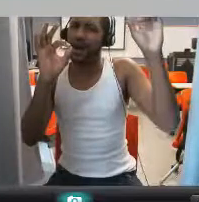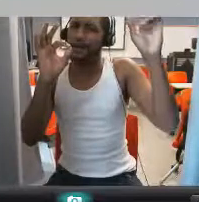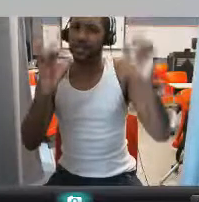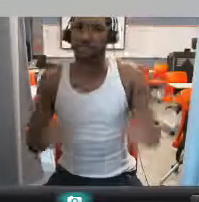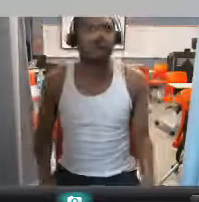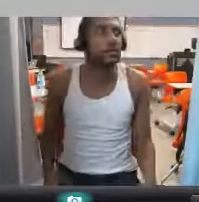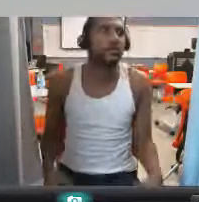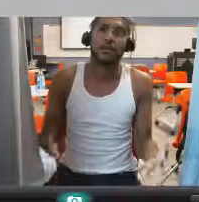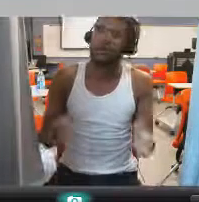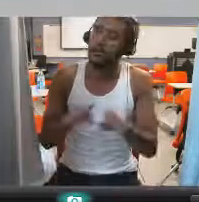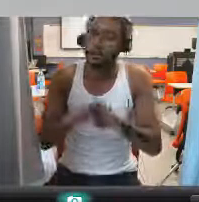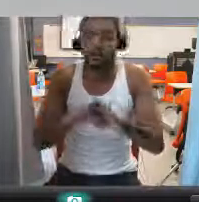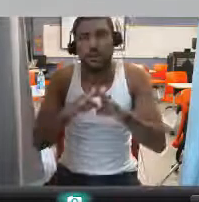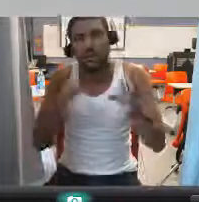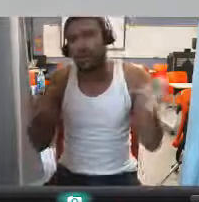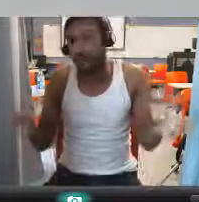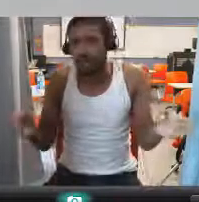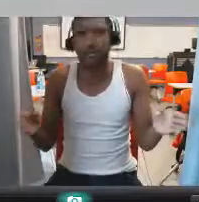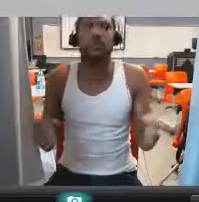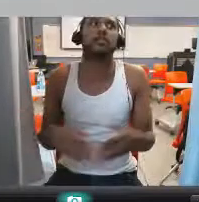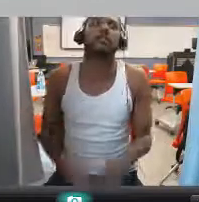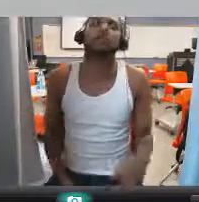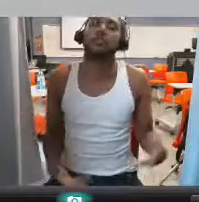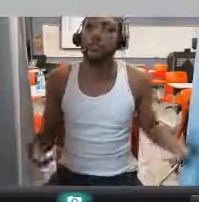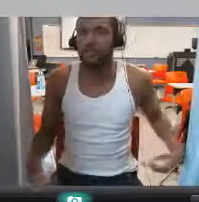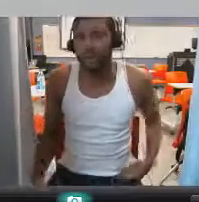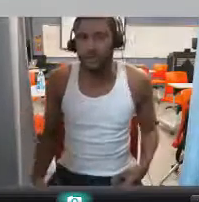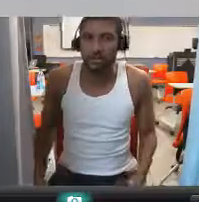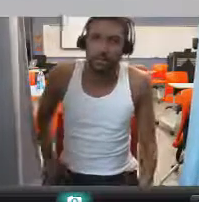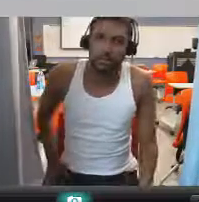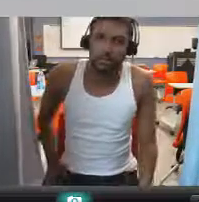and I'm just like, open the fucking pod bay doors, Hal.